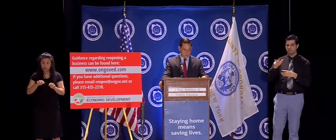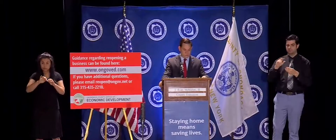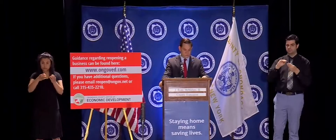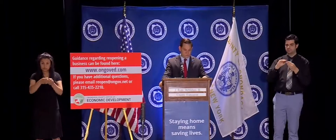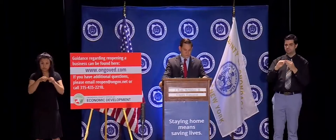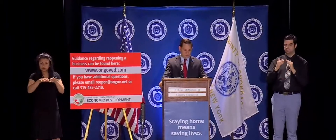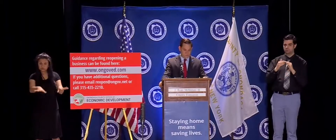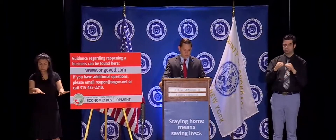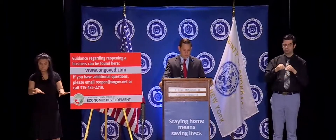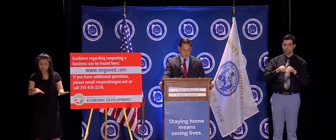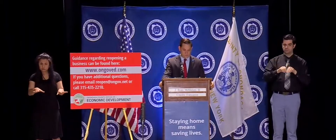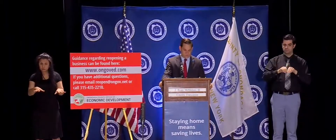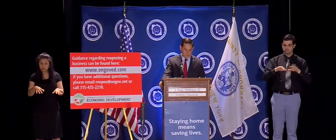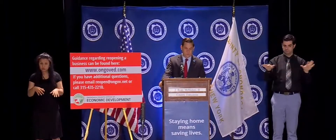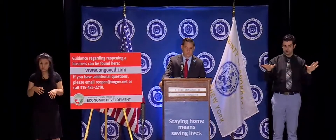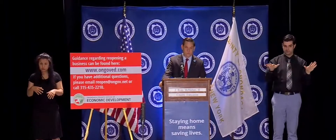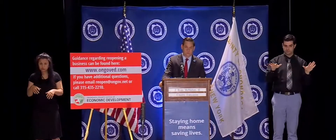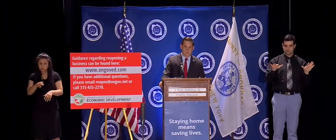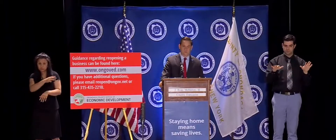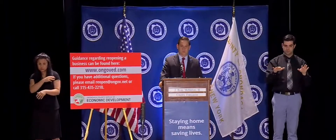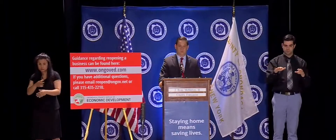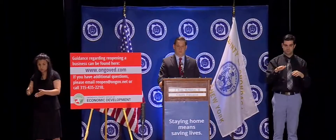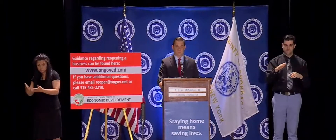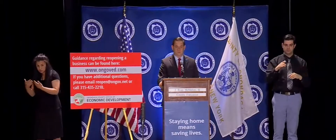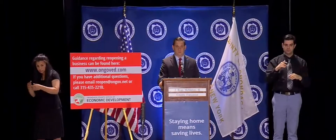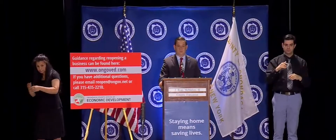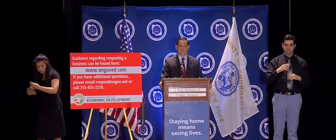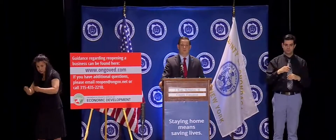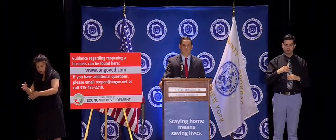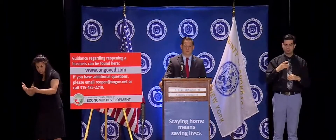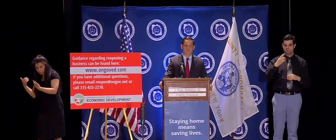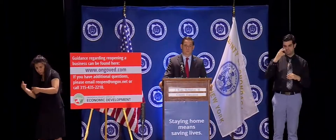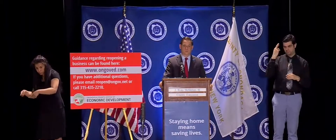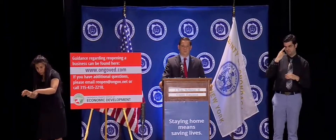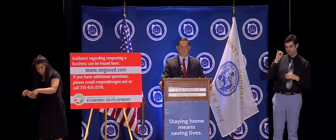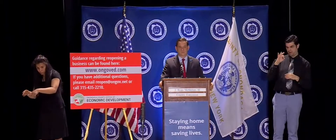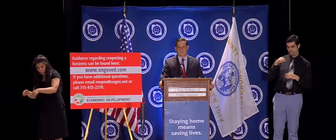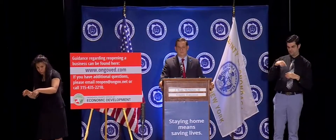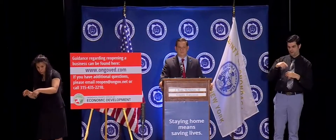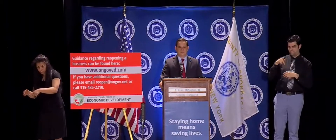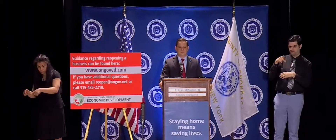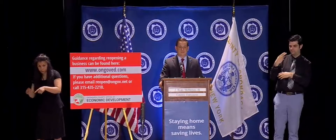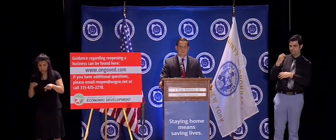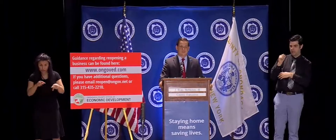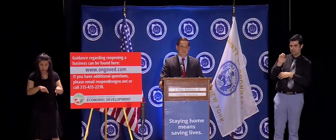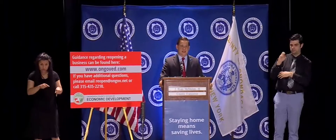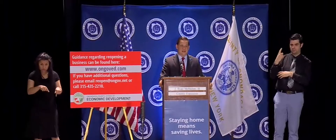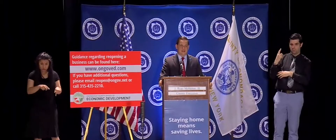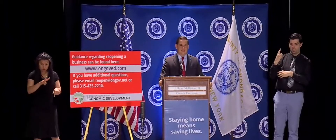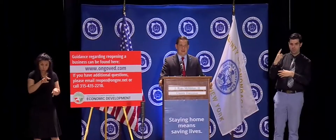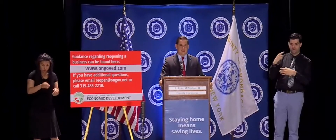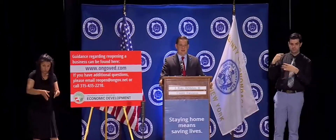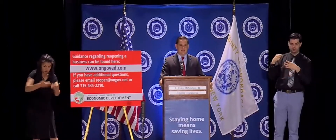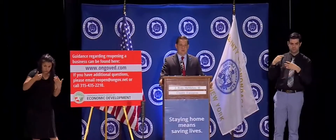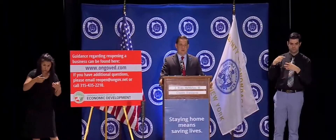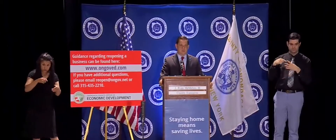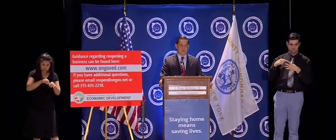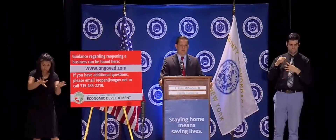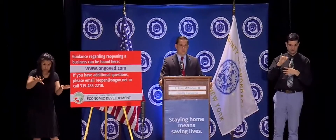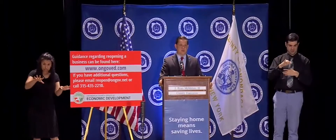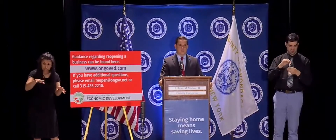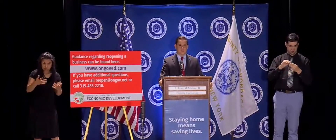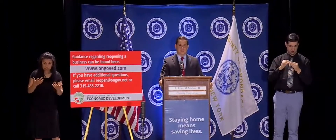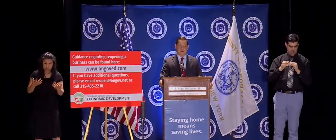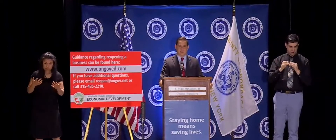1, going back to work for some people. Community spread today is 20. Any better insight into those numbers? Yeah, I think so we're getting